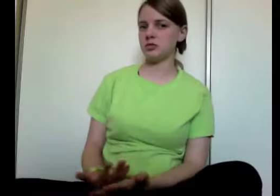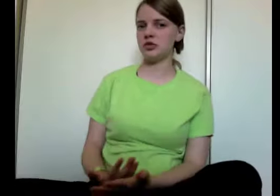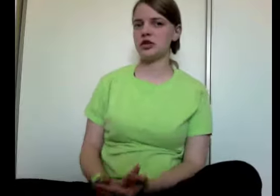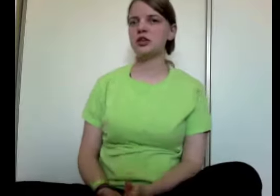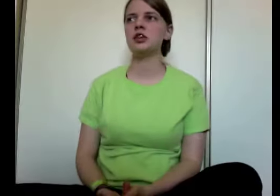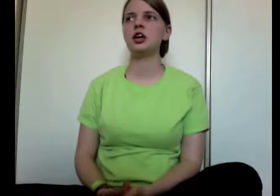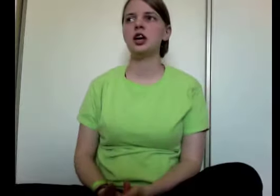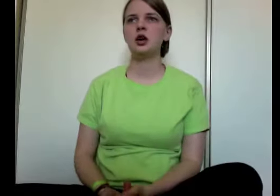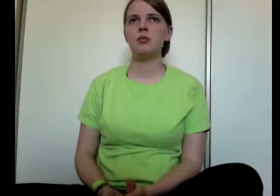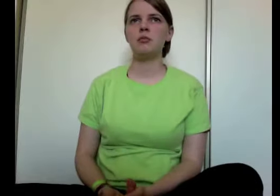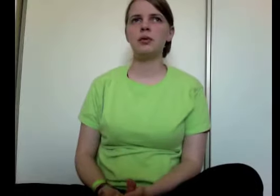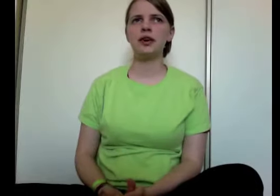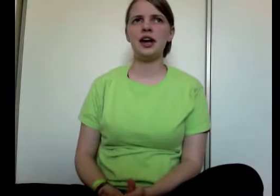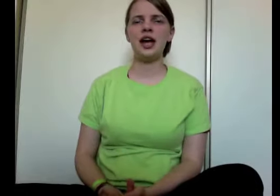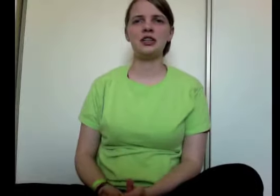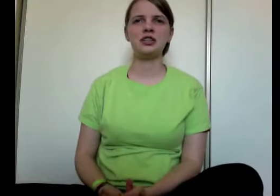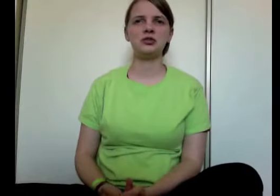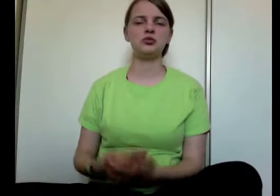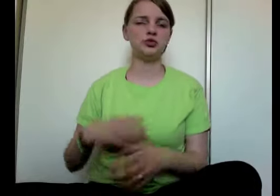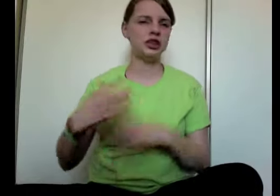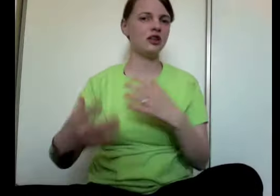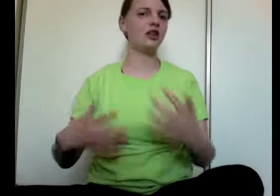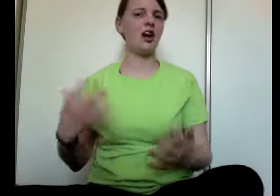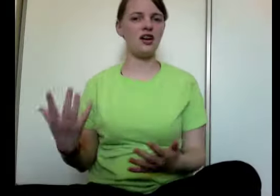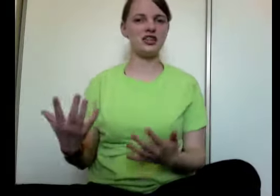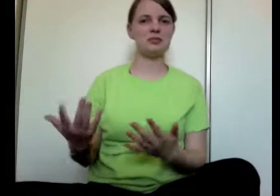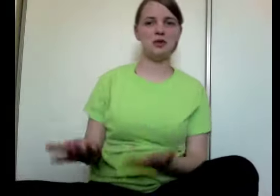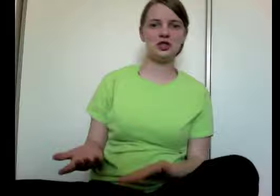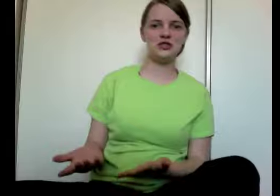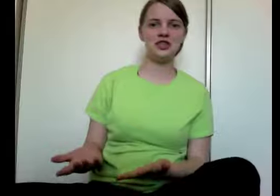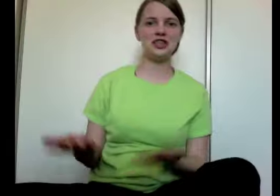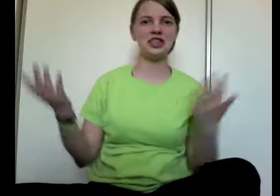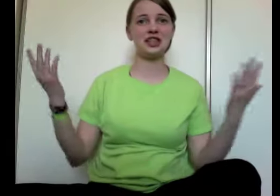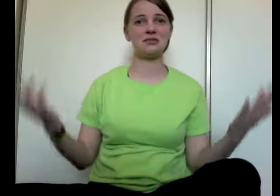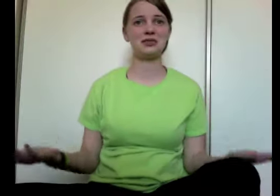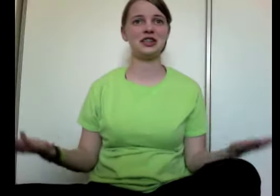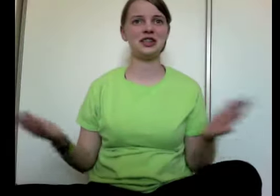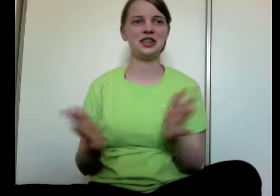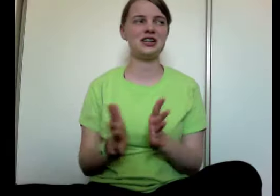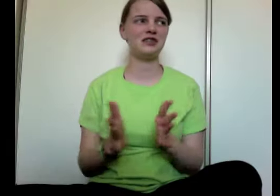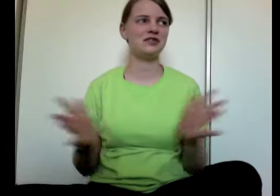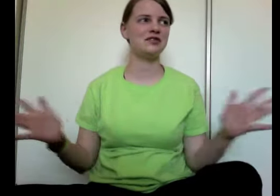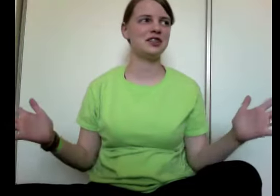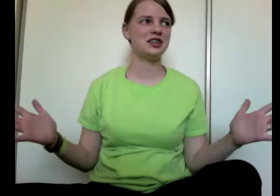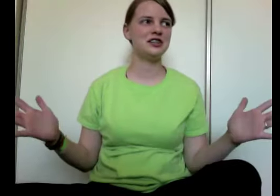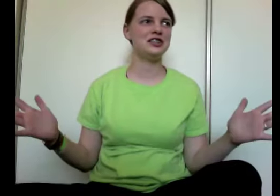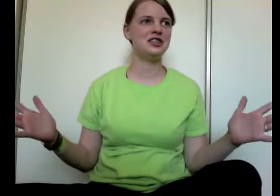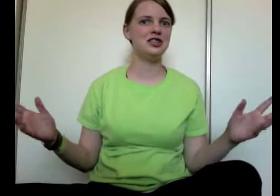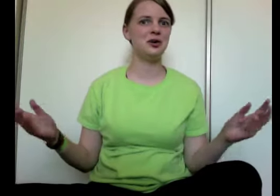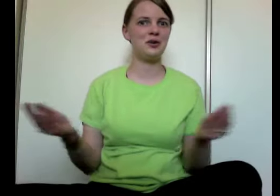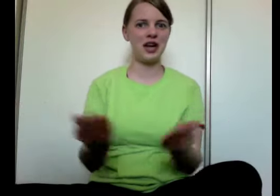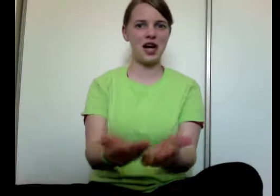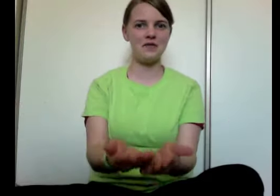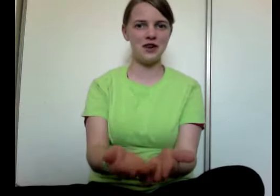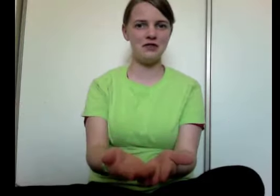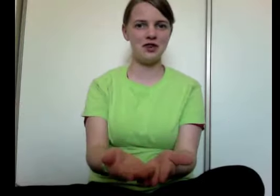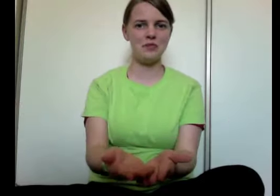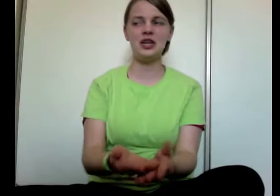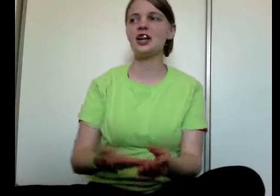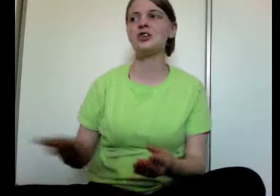it, but I had to re-gloss most of it because I completely kind of don't have it right in front of me. I couldn't even